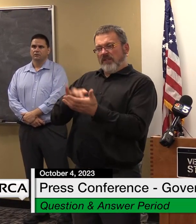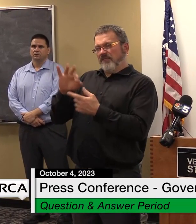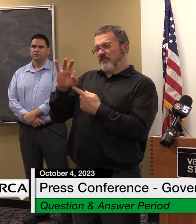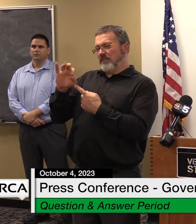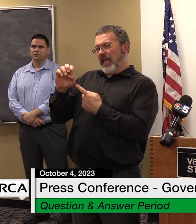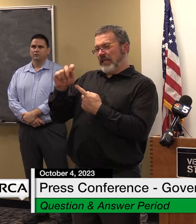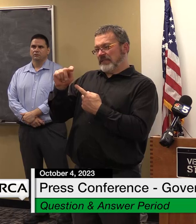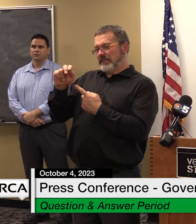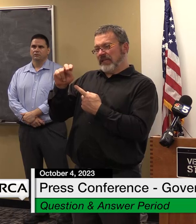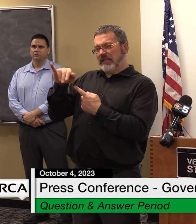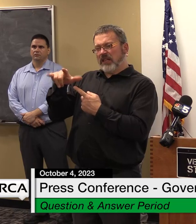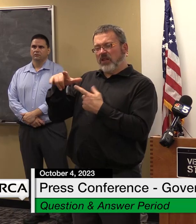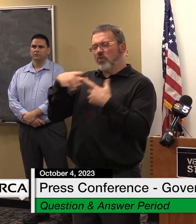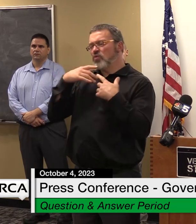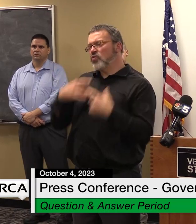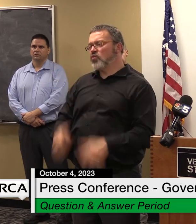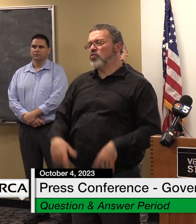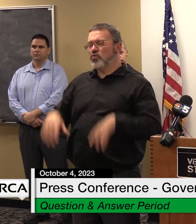And then